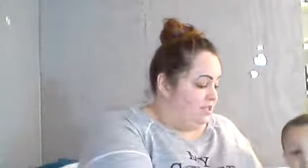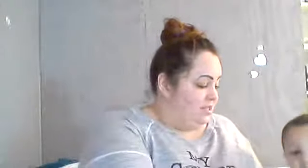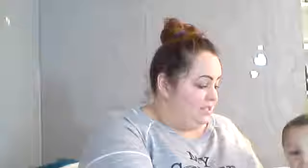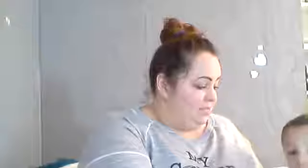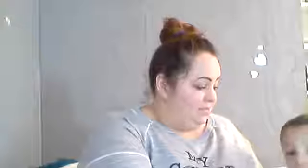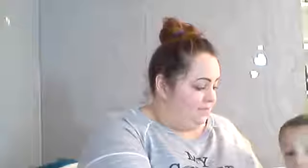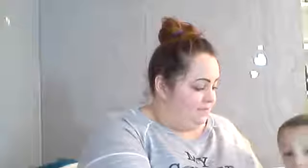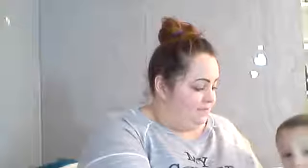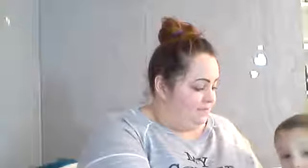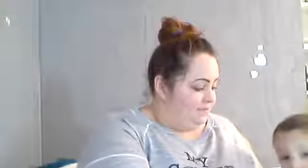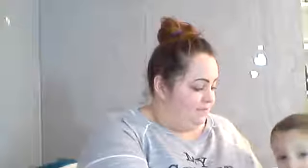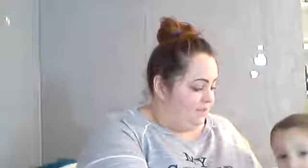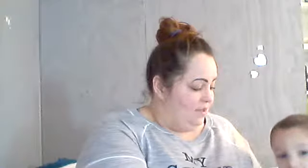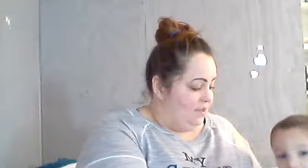as a meal.